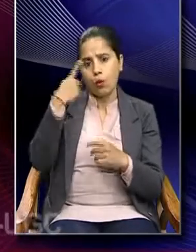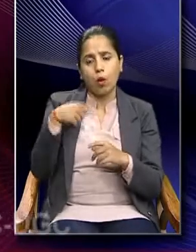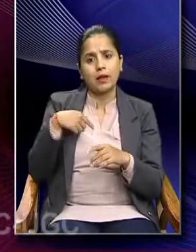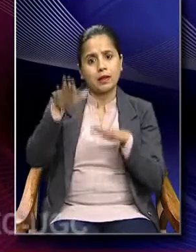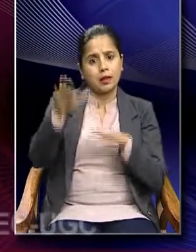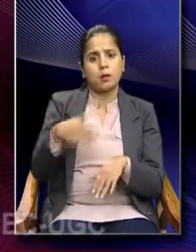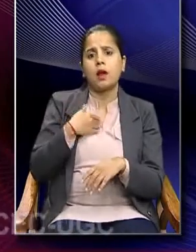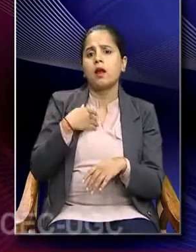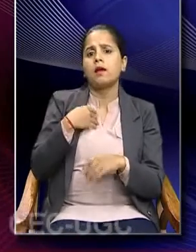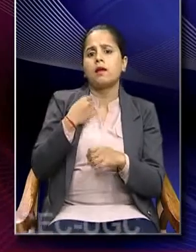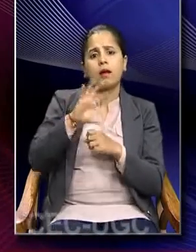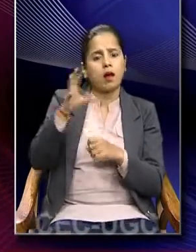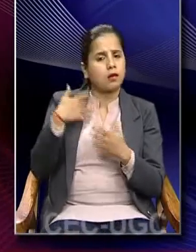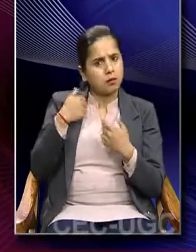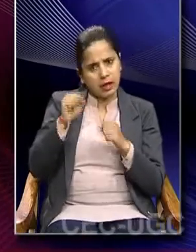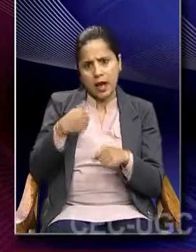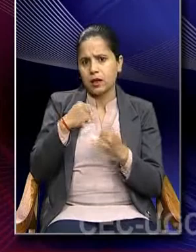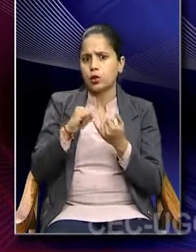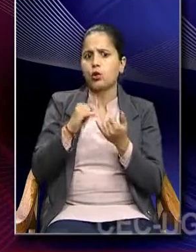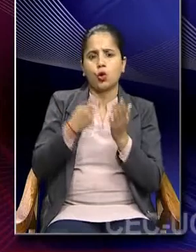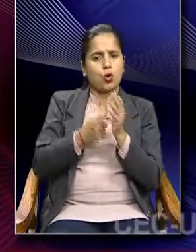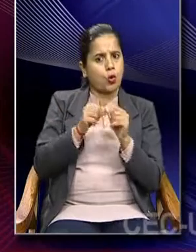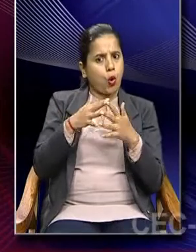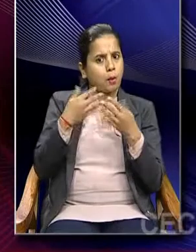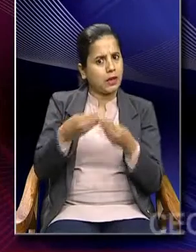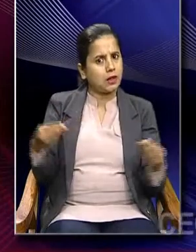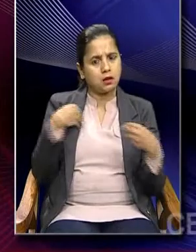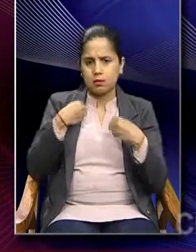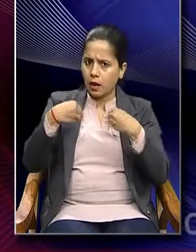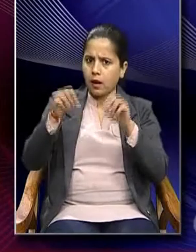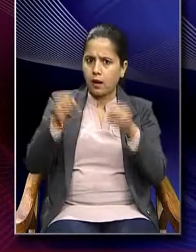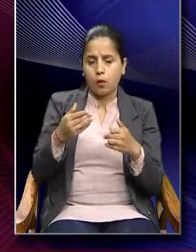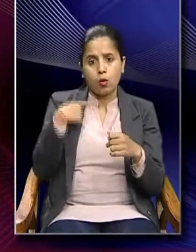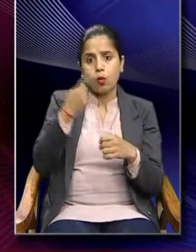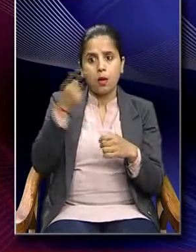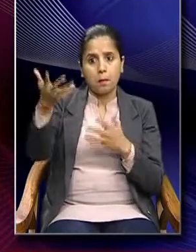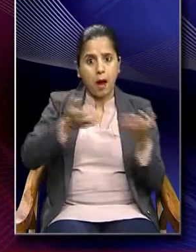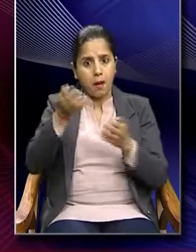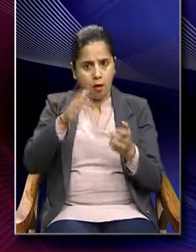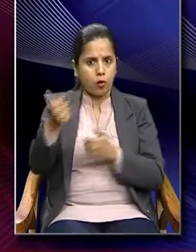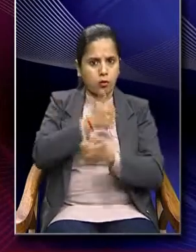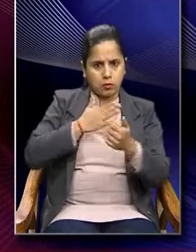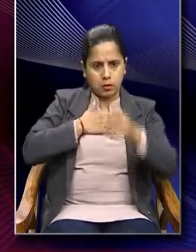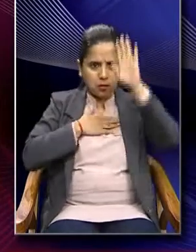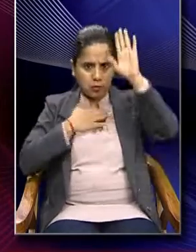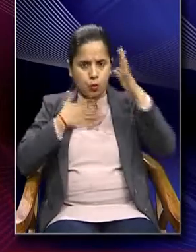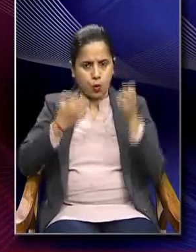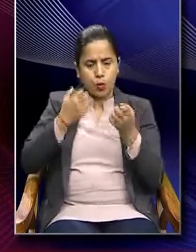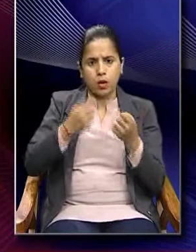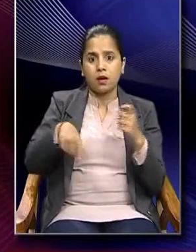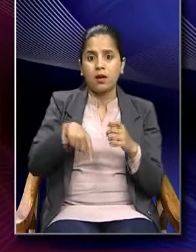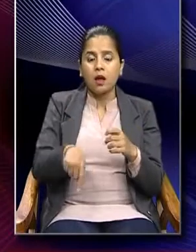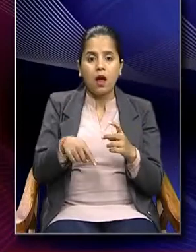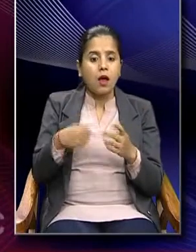they can sell their raw materials, and there is a competition among the takers. So whenever a resource became